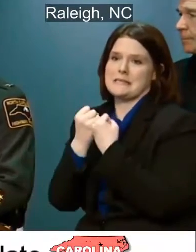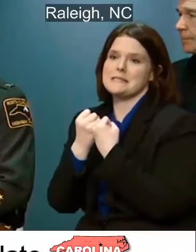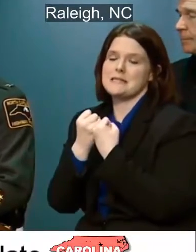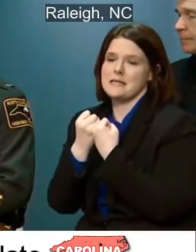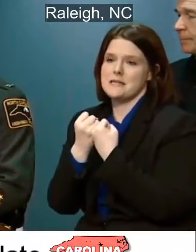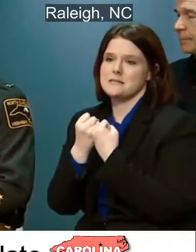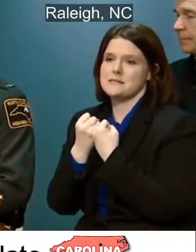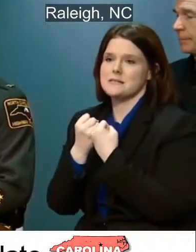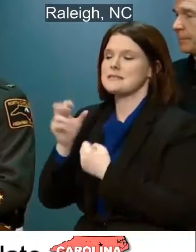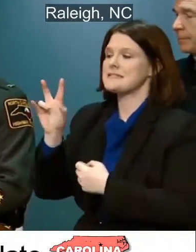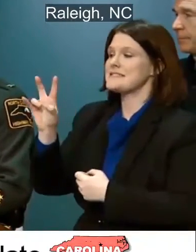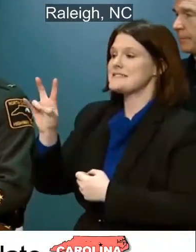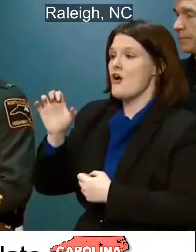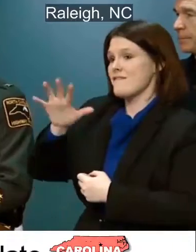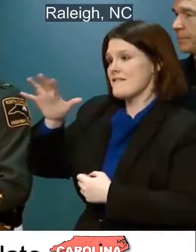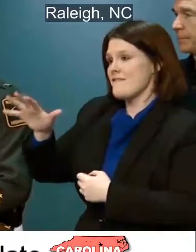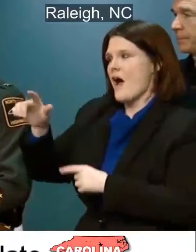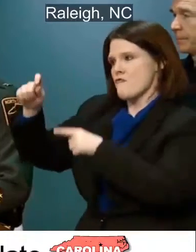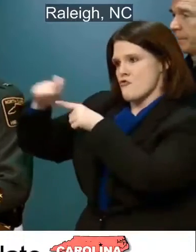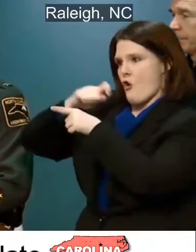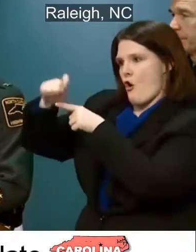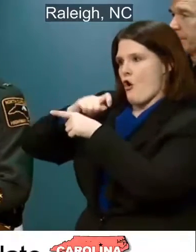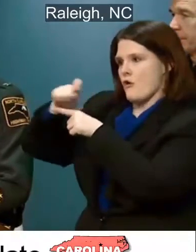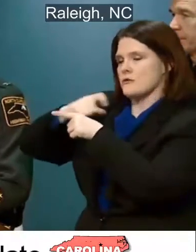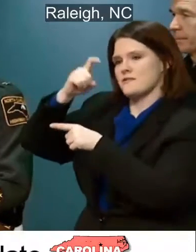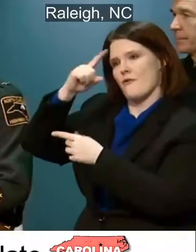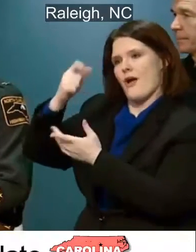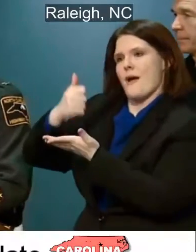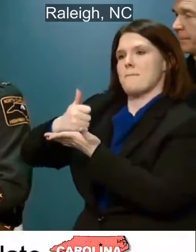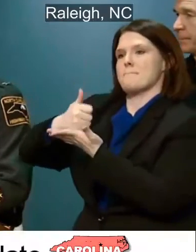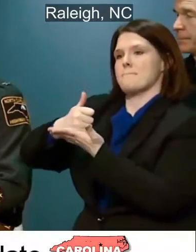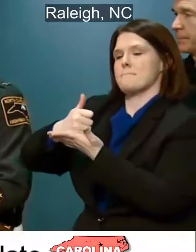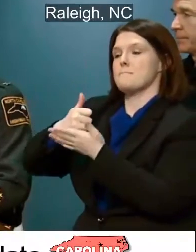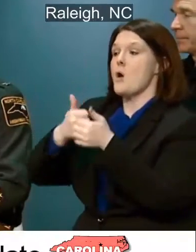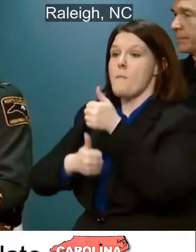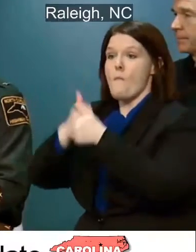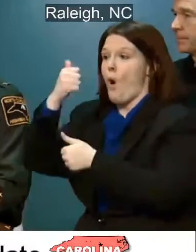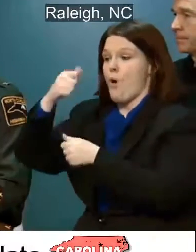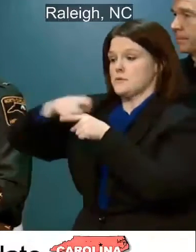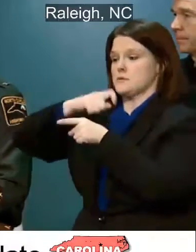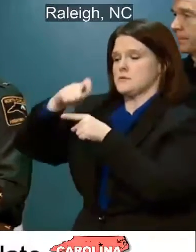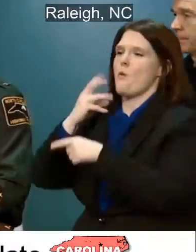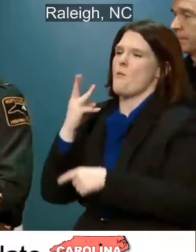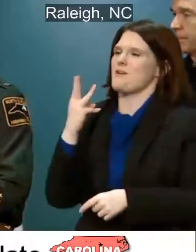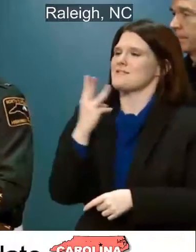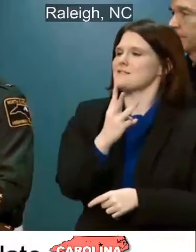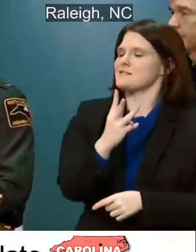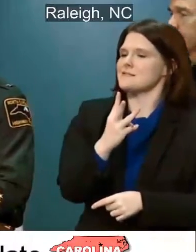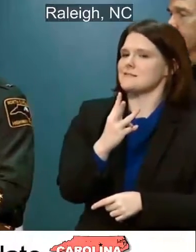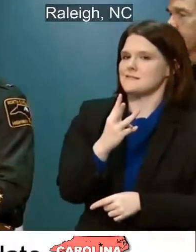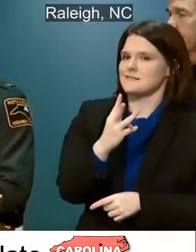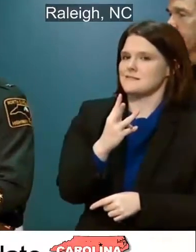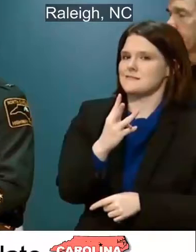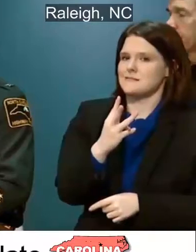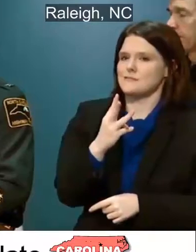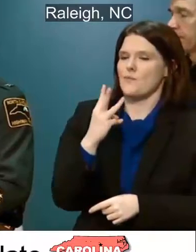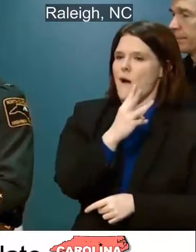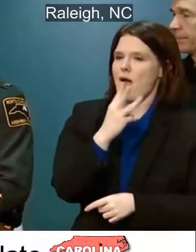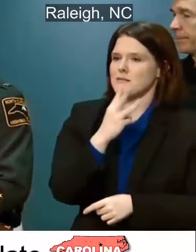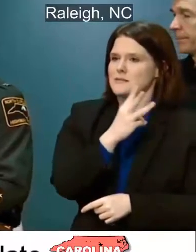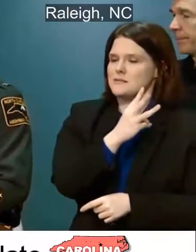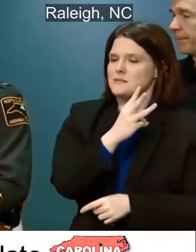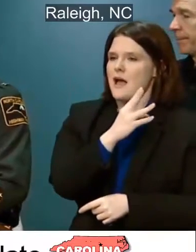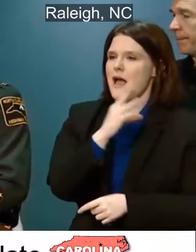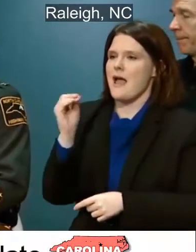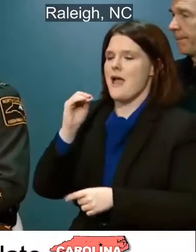and 755 calls for services. Most of the calls received have been in the western parts of our state and also